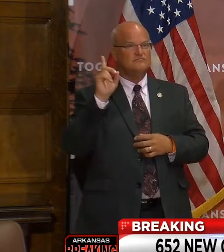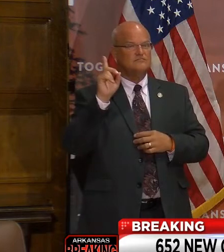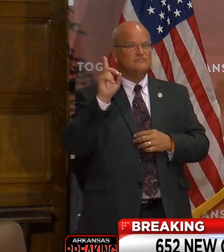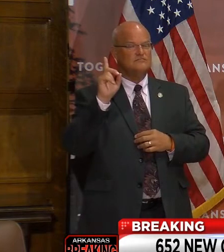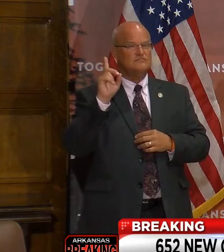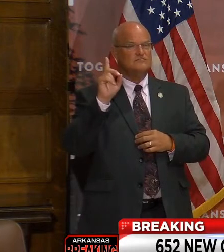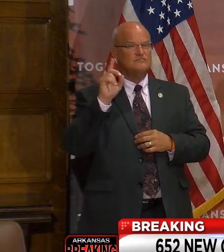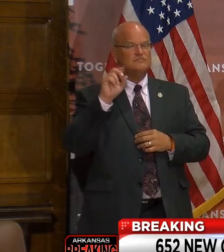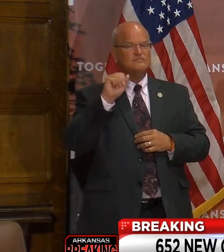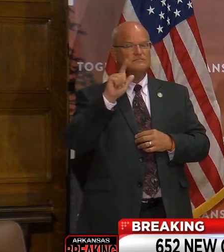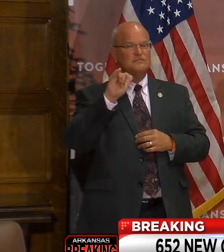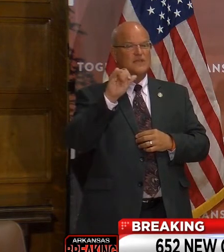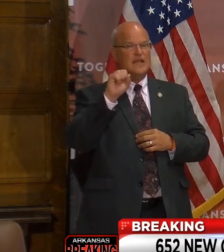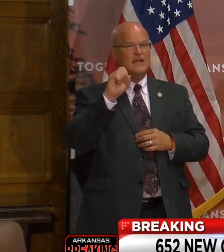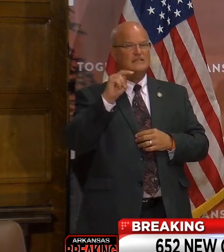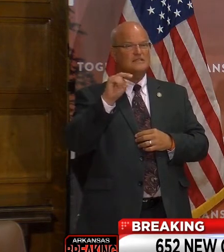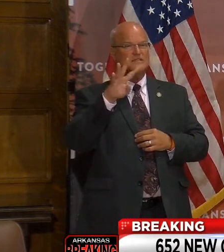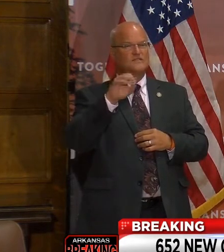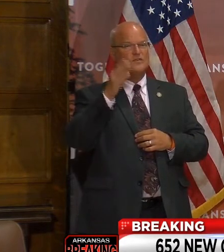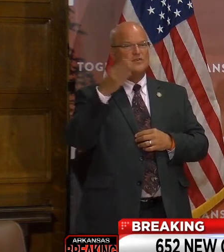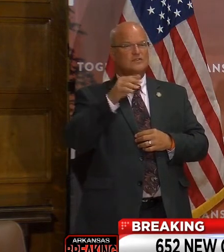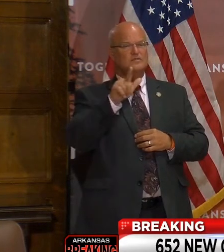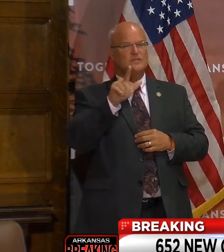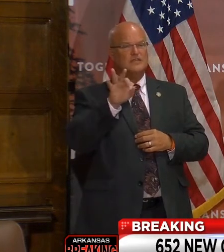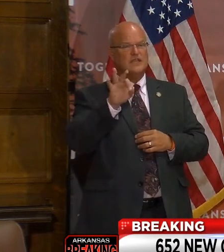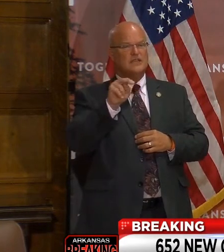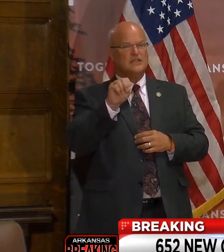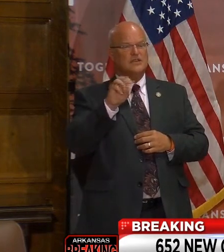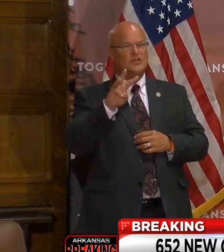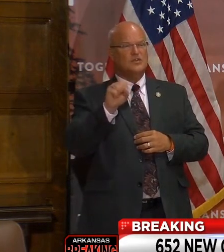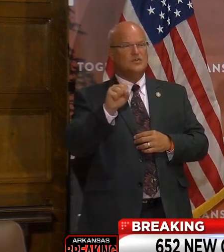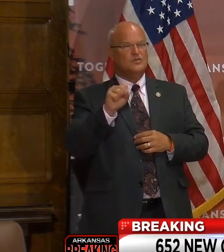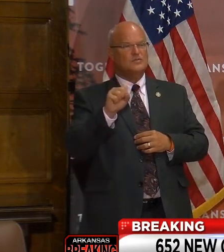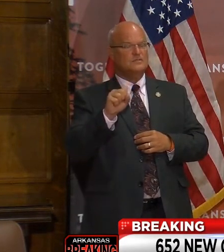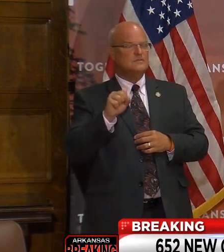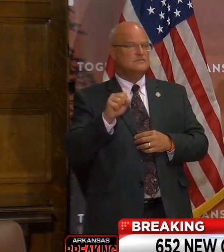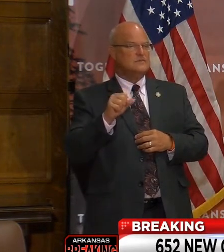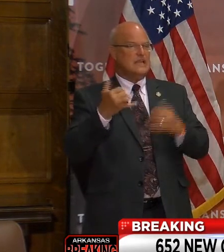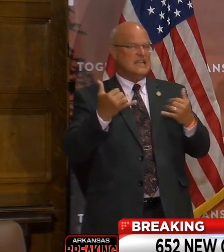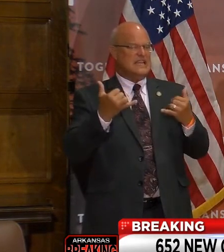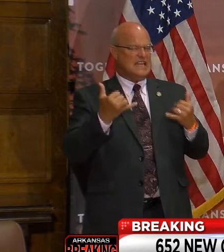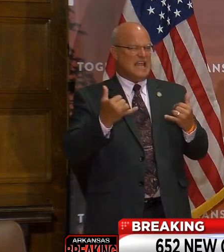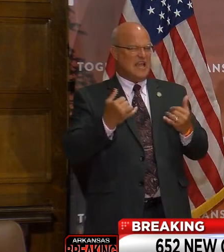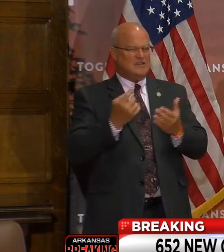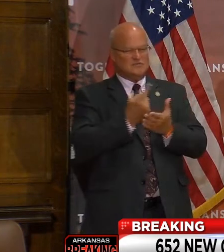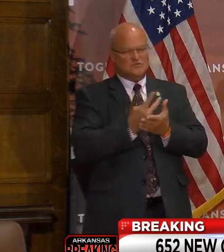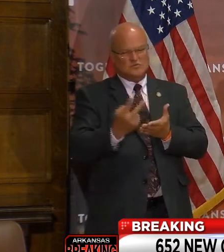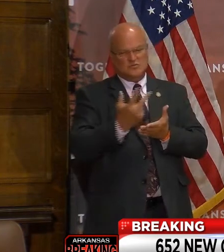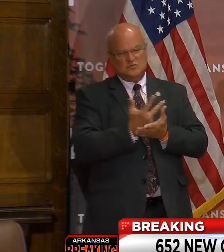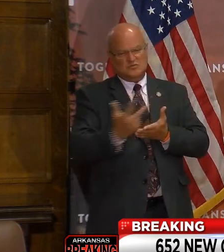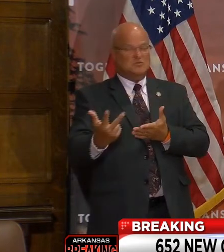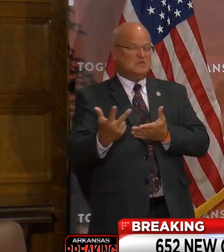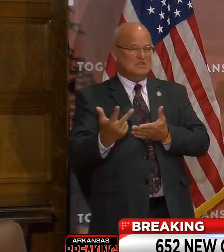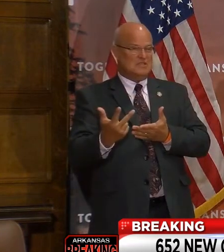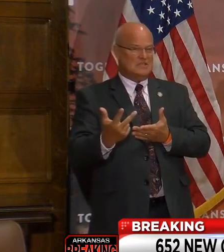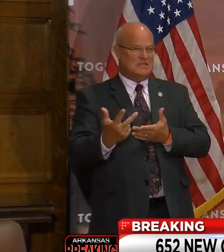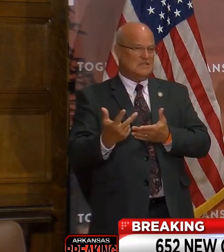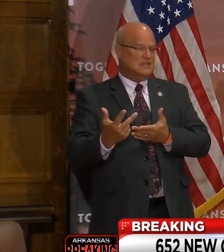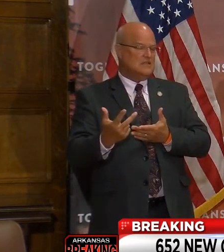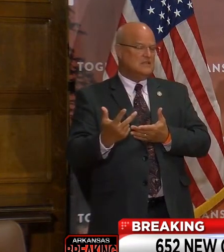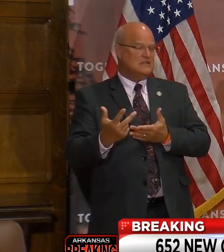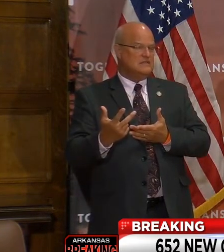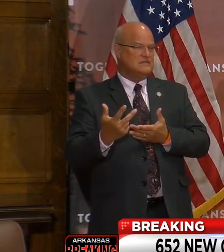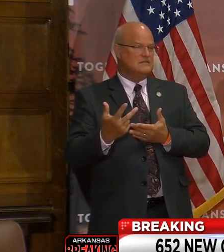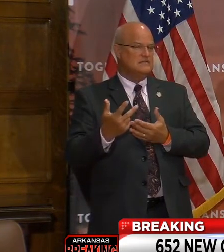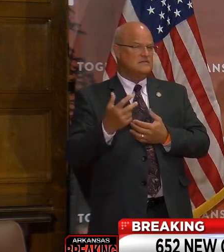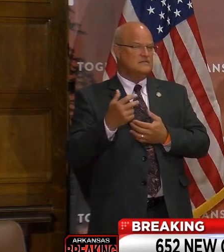Governor, this is Allison with 4029 News. Now and just in the next couple of weeks, a lot of college towns across